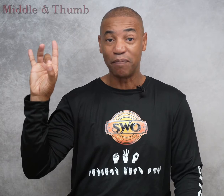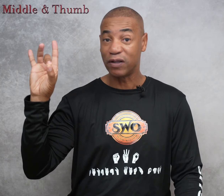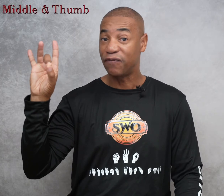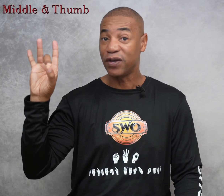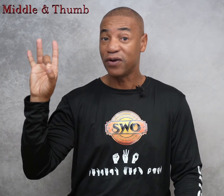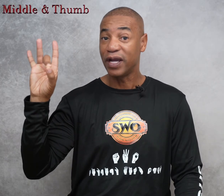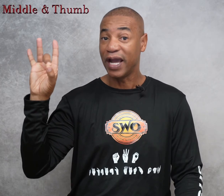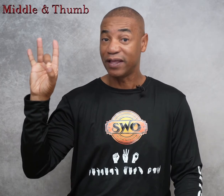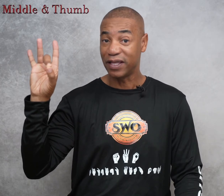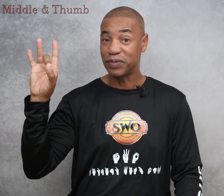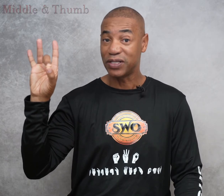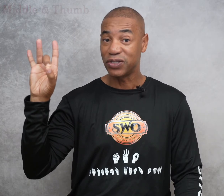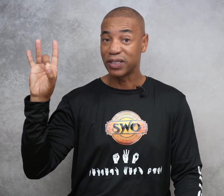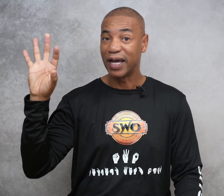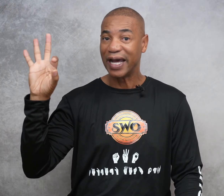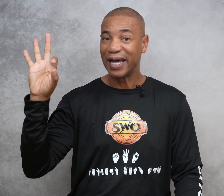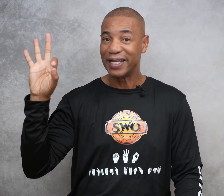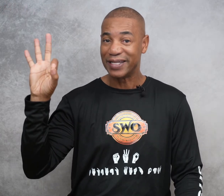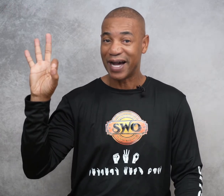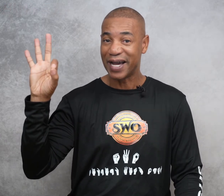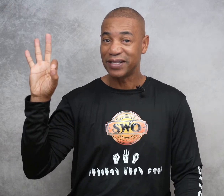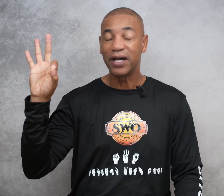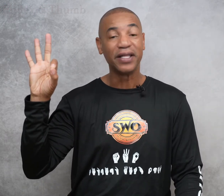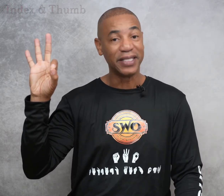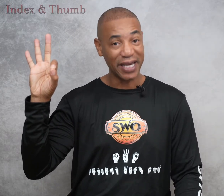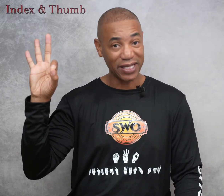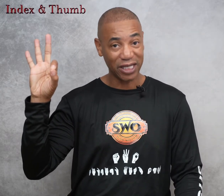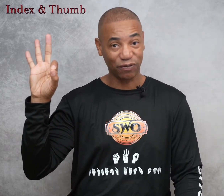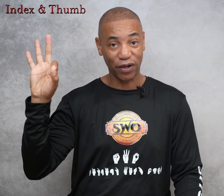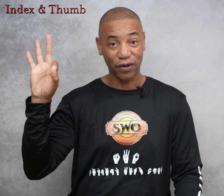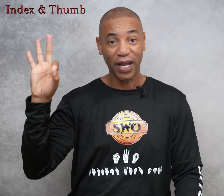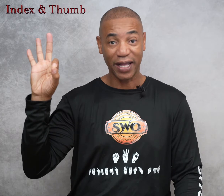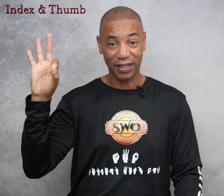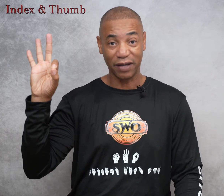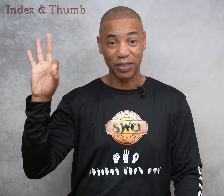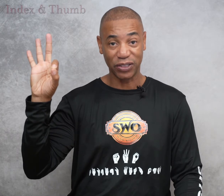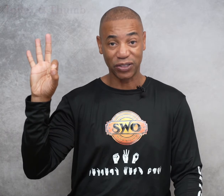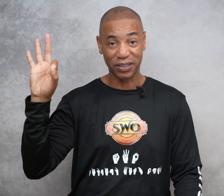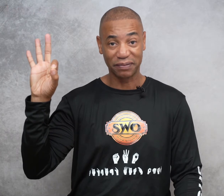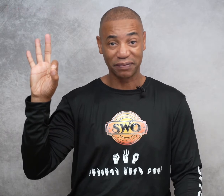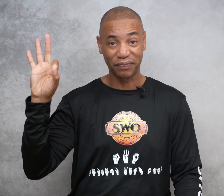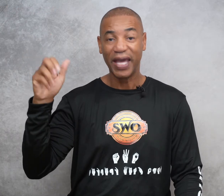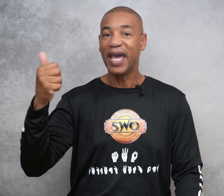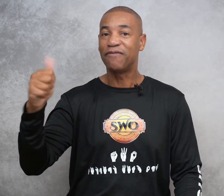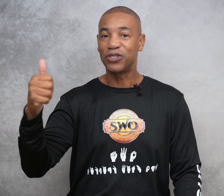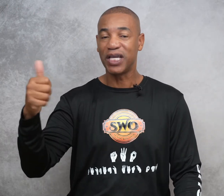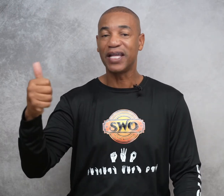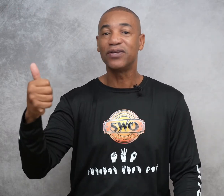middle finger and the thumb touches. 9, the index finger and the thumb touches. And for 10,